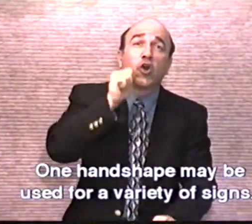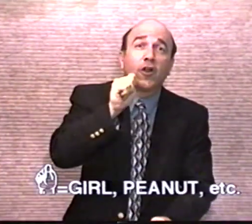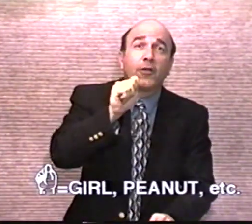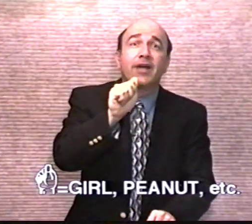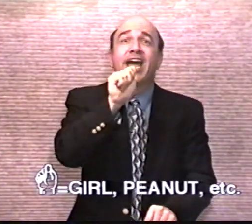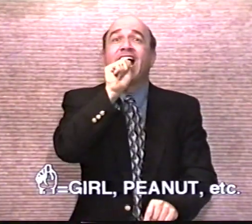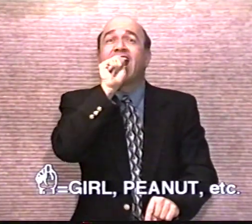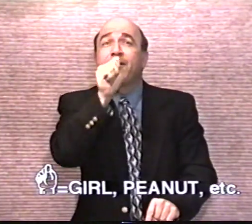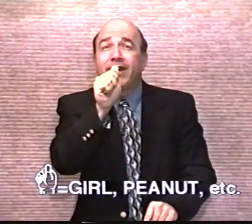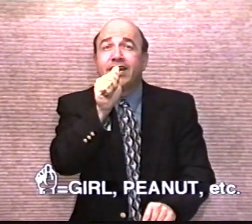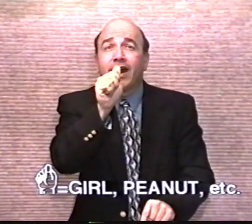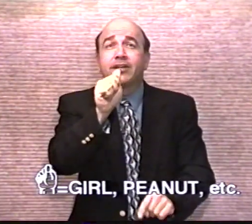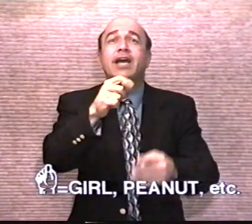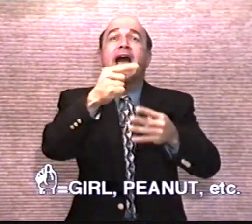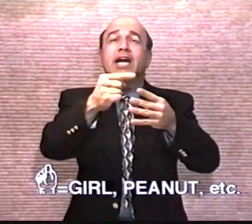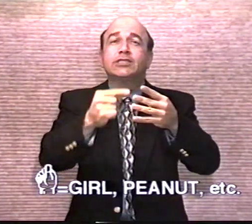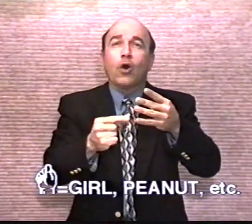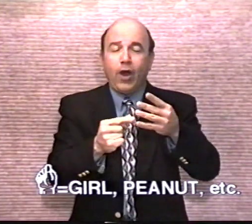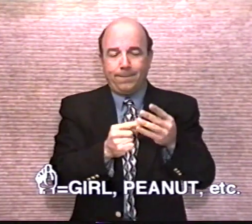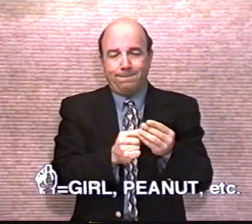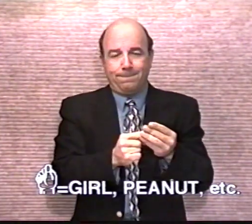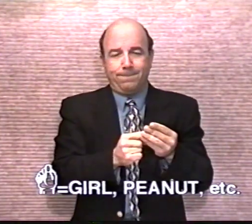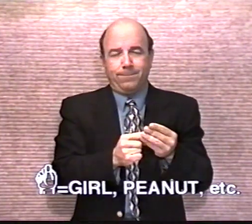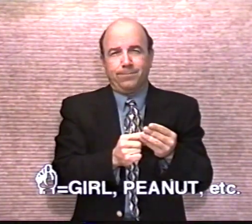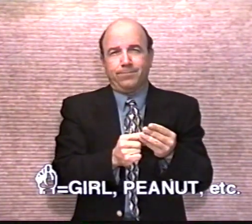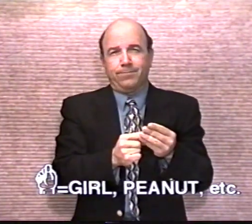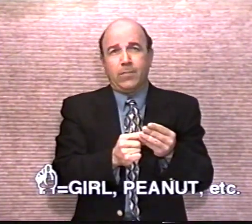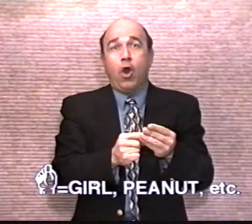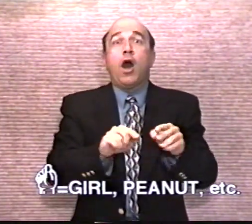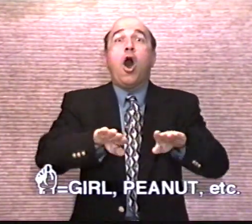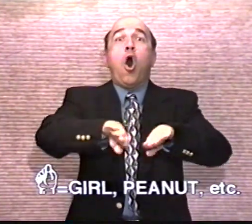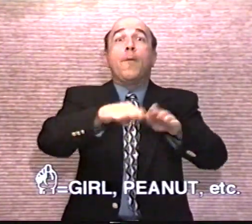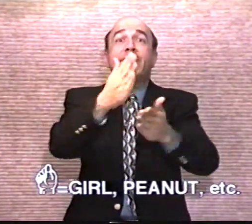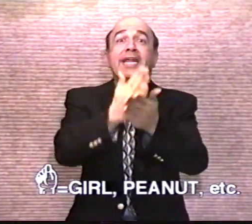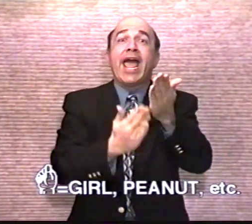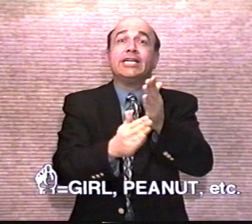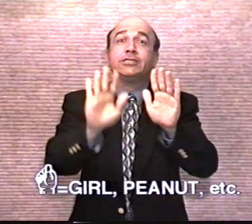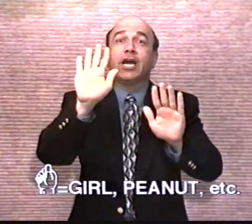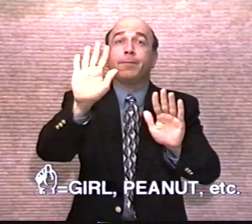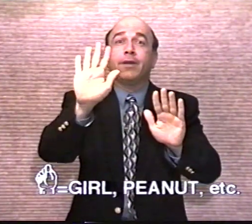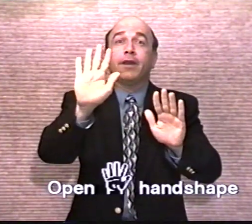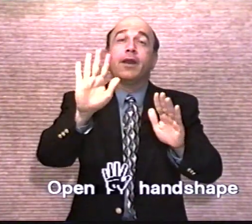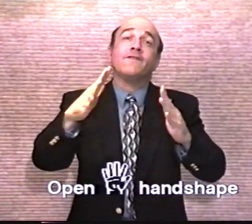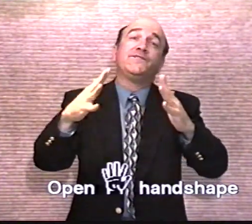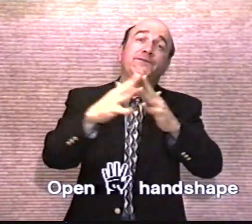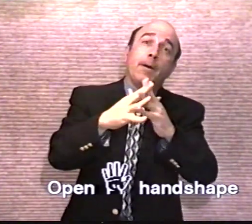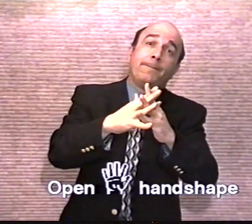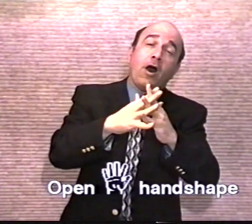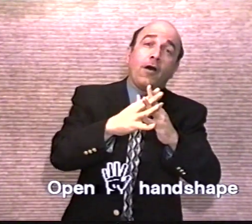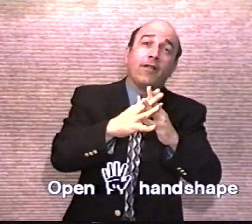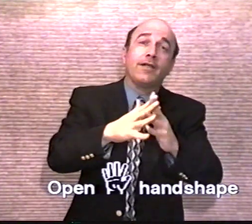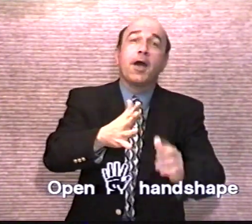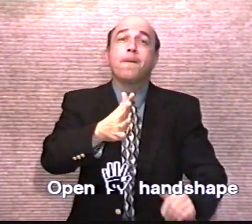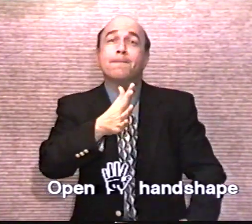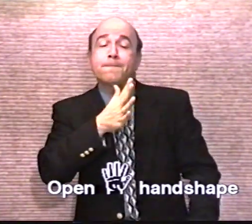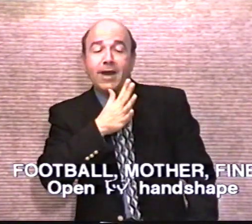girl, peanut, and so on. Open hand shape, football,